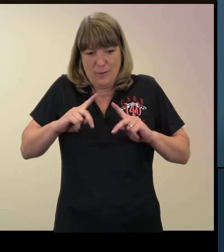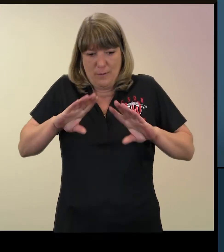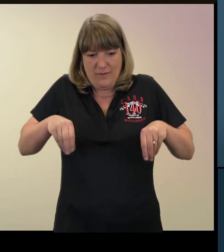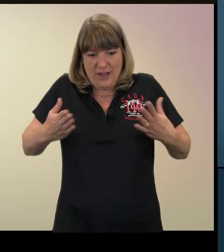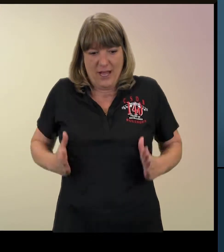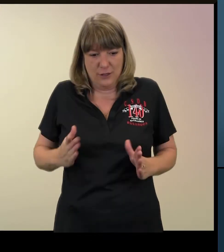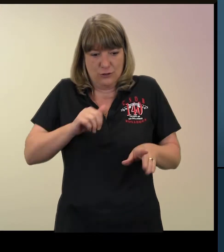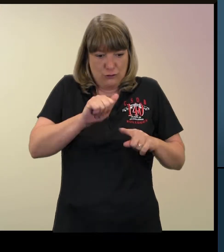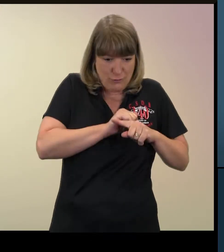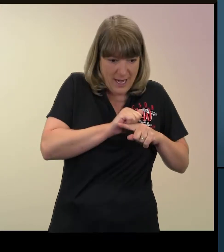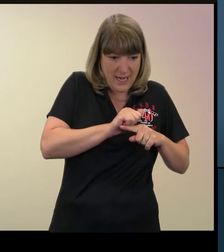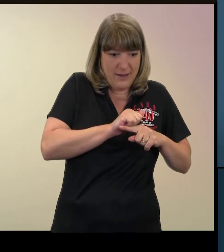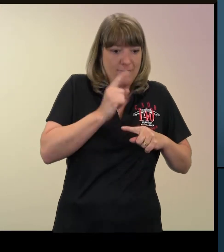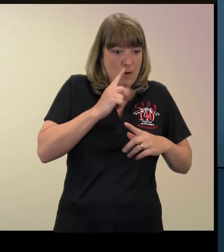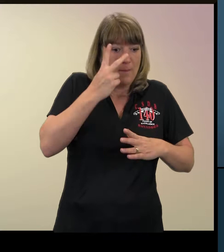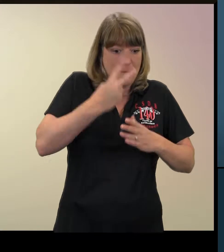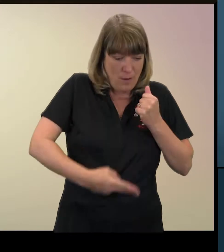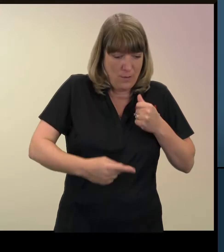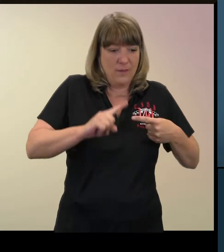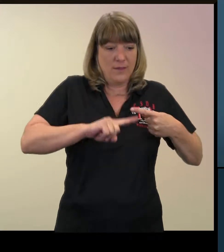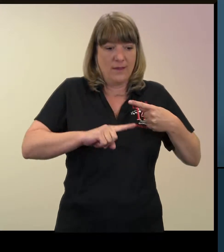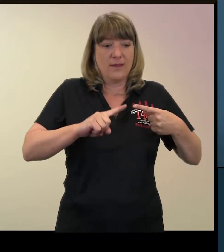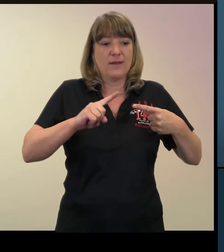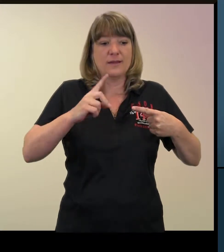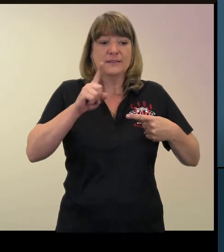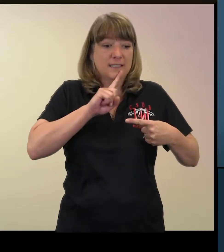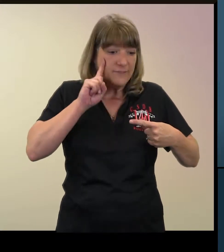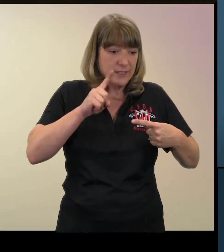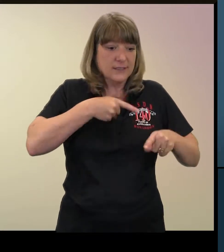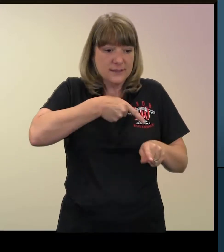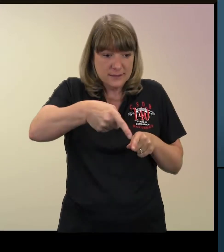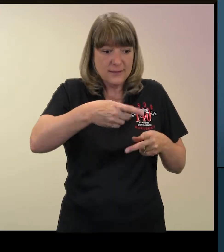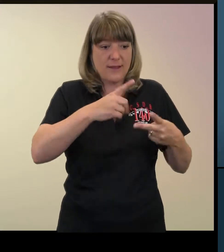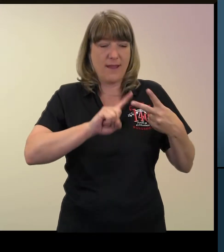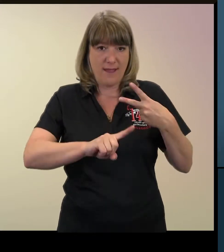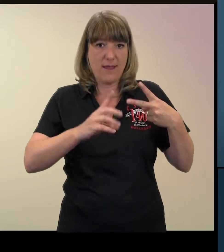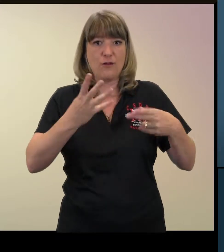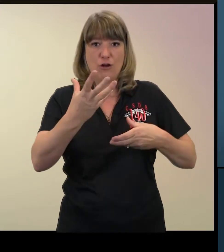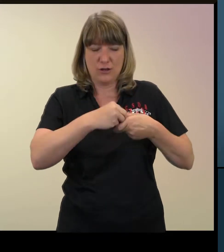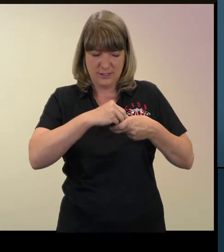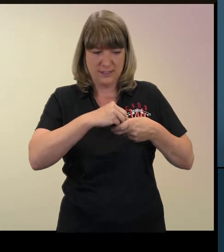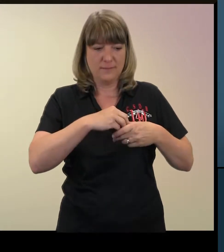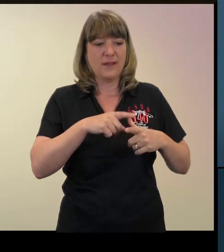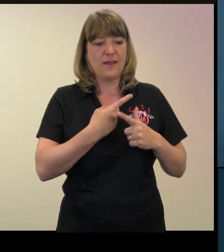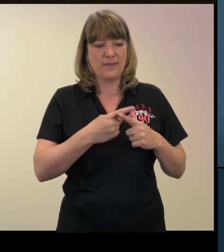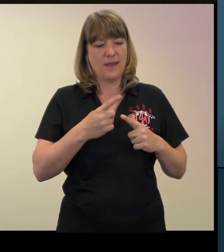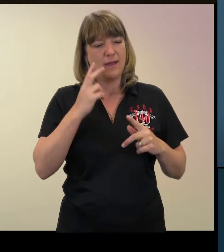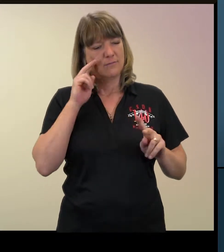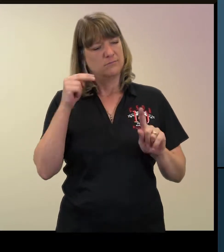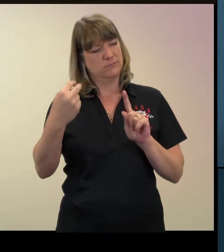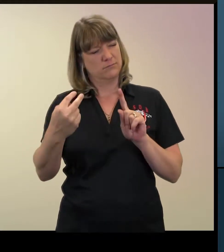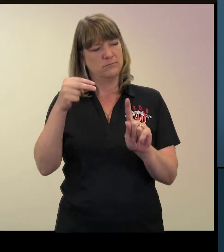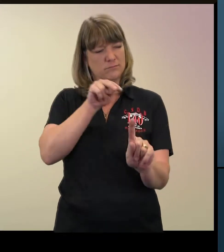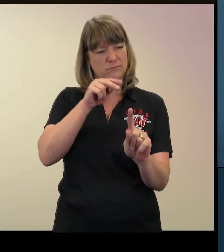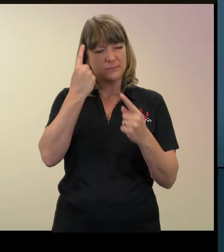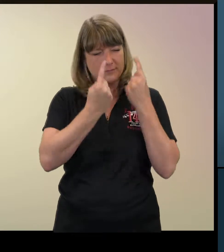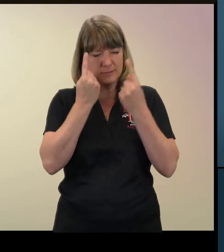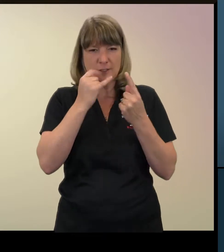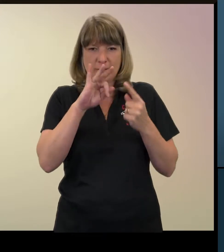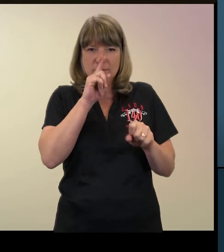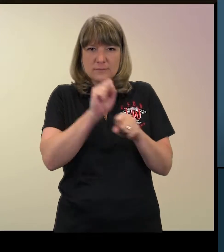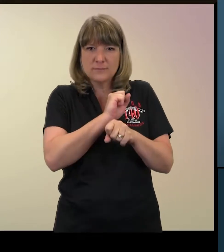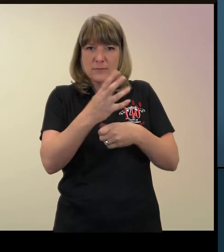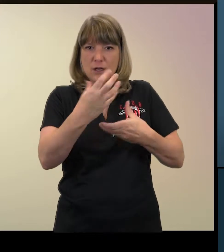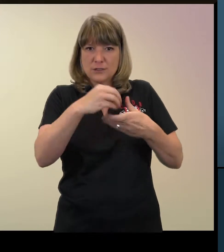deafness and in autism. And so that informs their perspective in considering whether a child has an